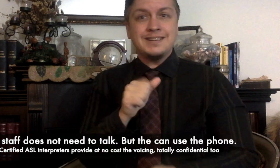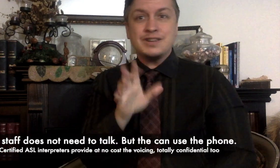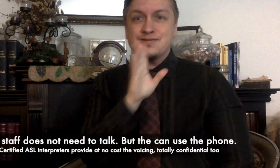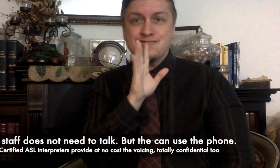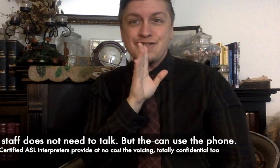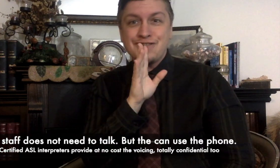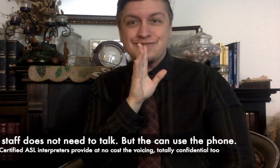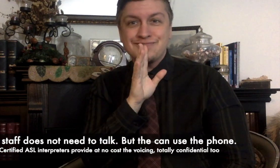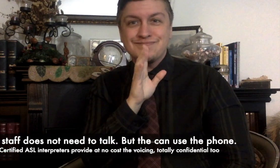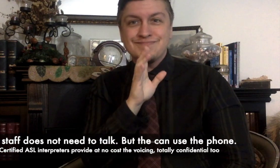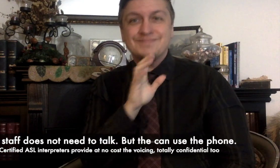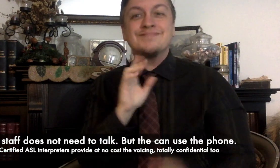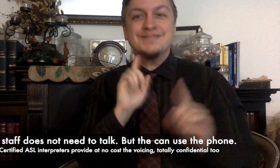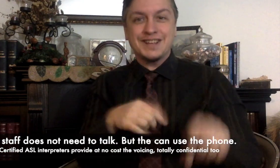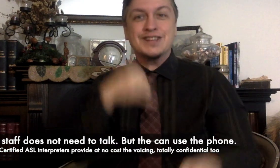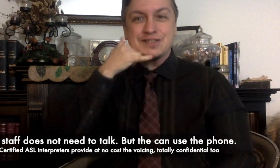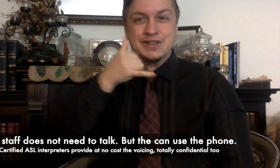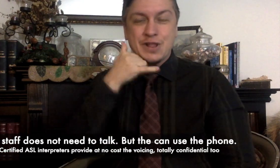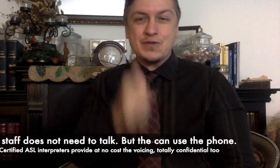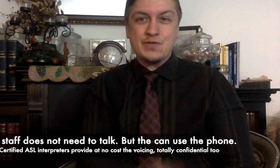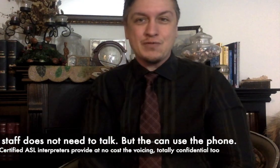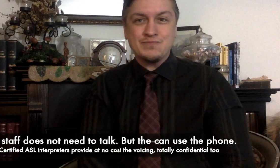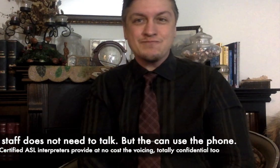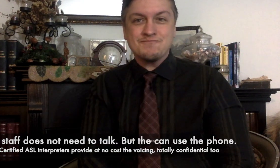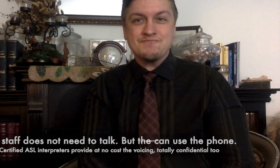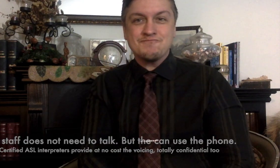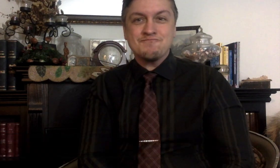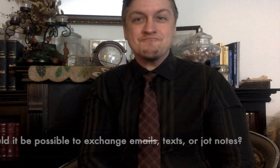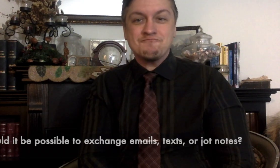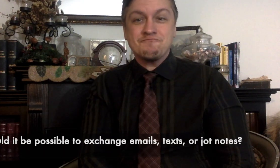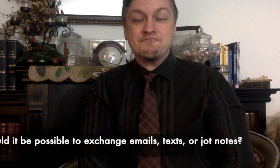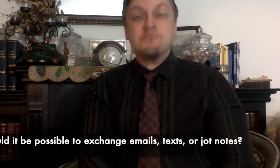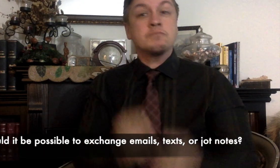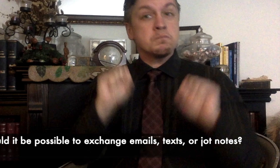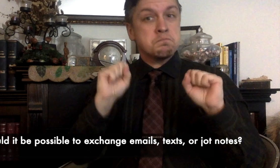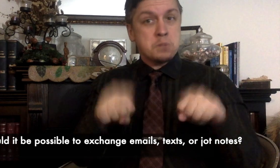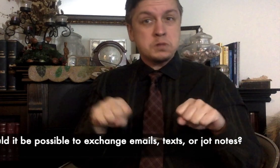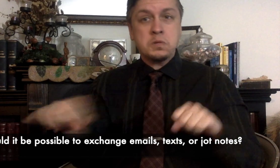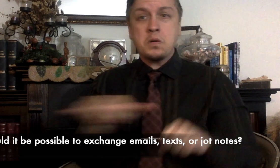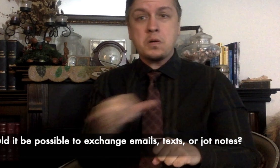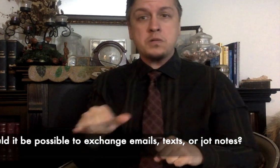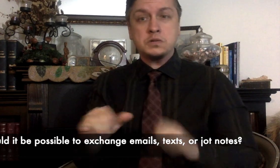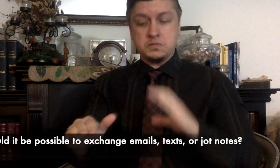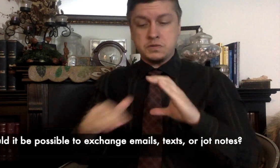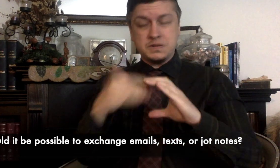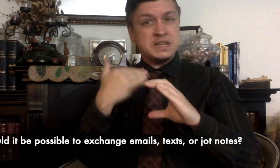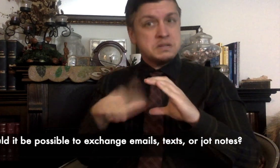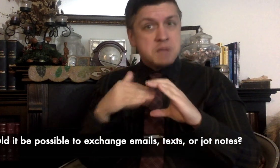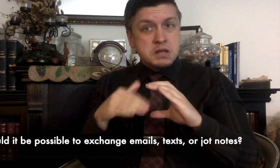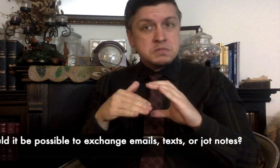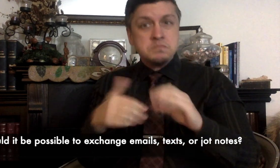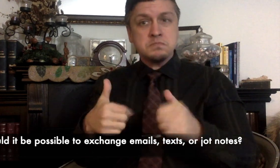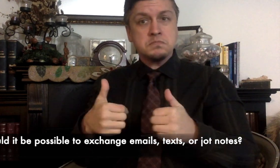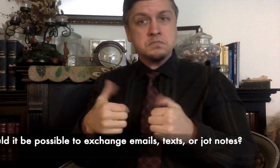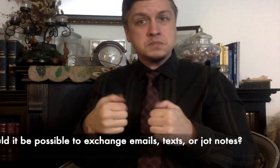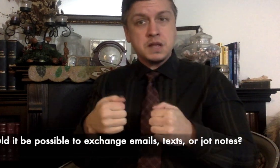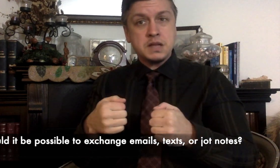The staff does not need to talk, but they can use a phone. Could it be possible to exchange emails,